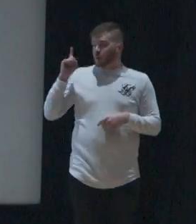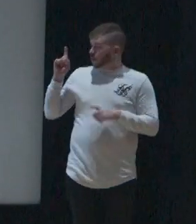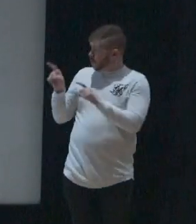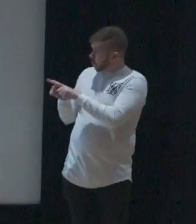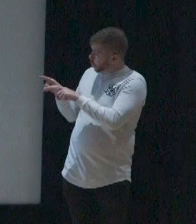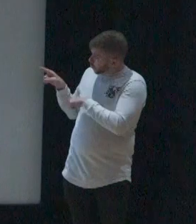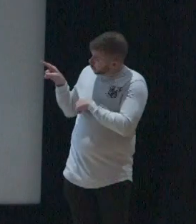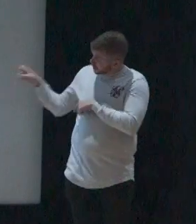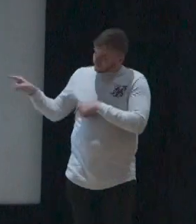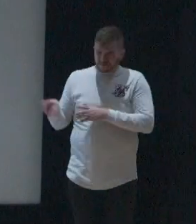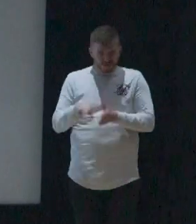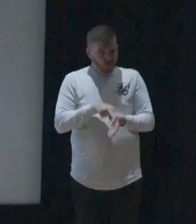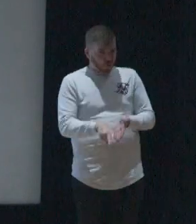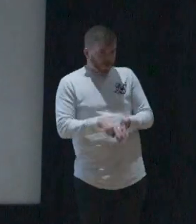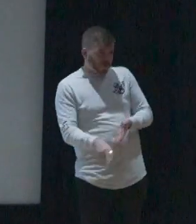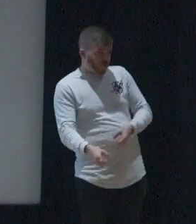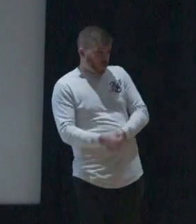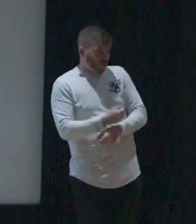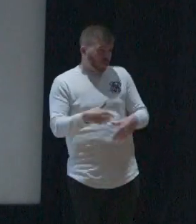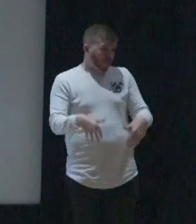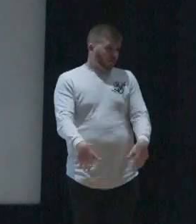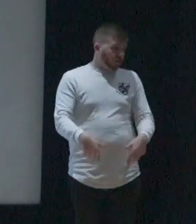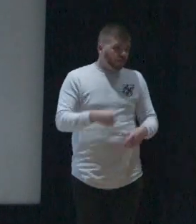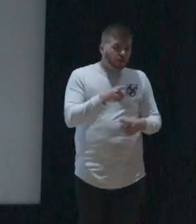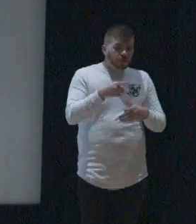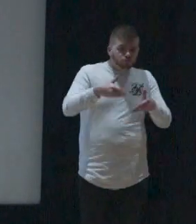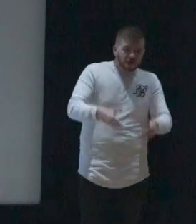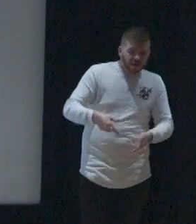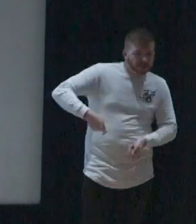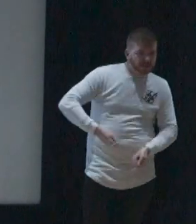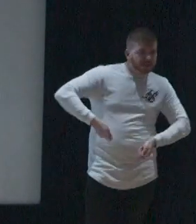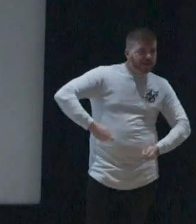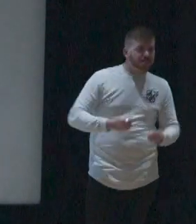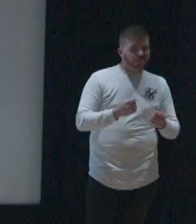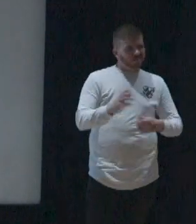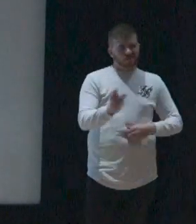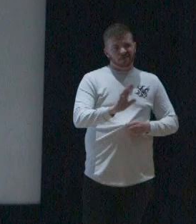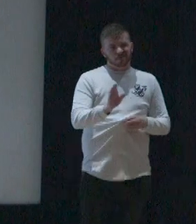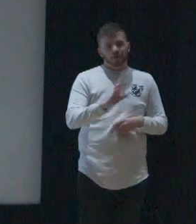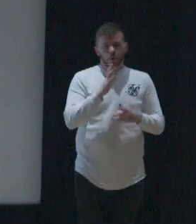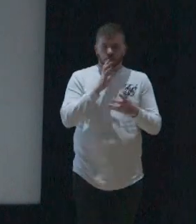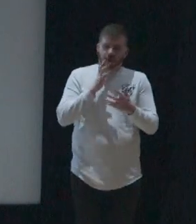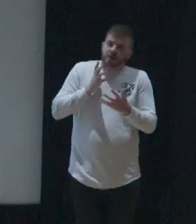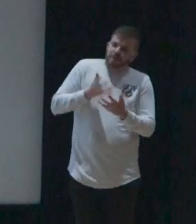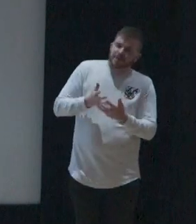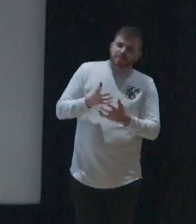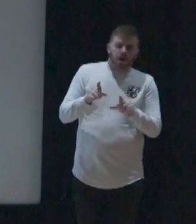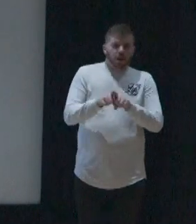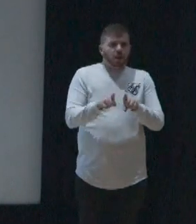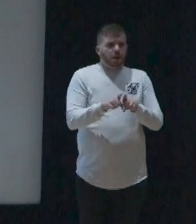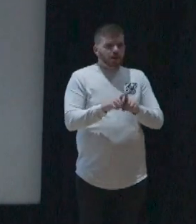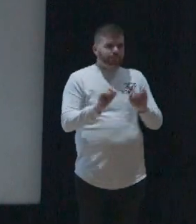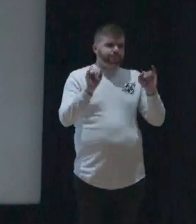normal person would do, hang about in a graveyard at night digging up graves? Well, no, they wouldn't. So in that sense, it does sort of fit the outlaw